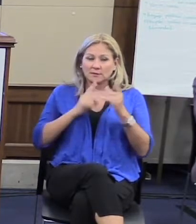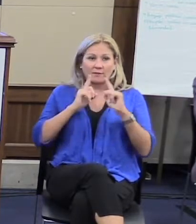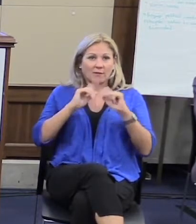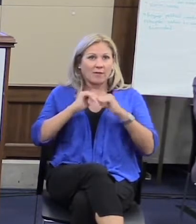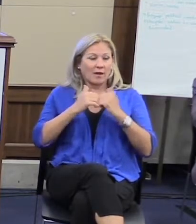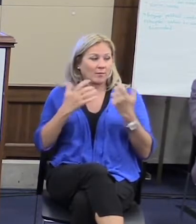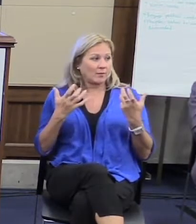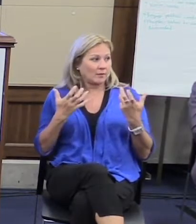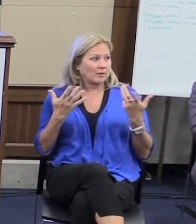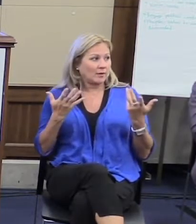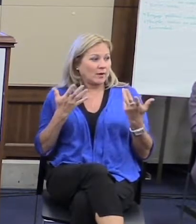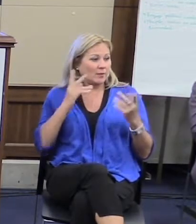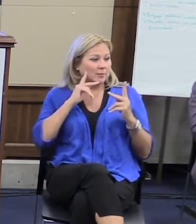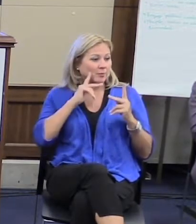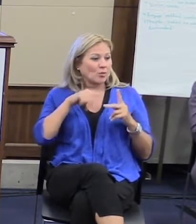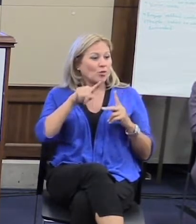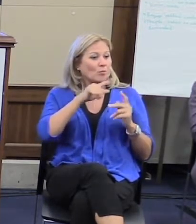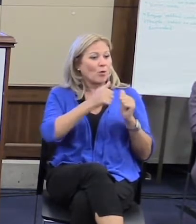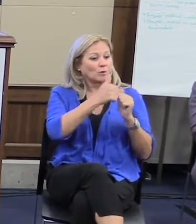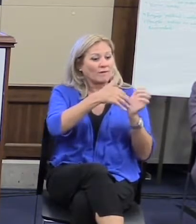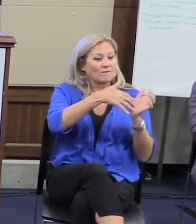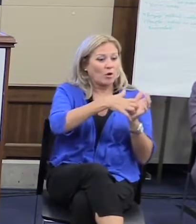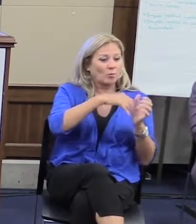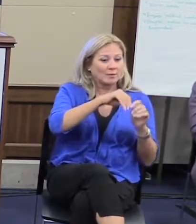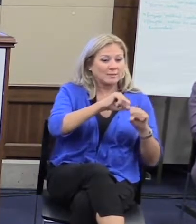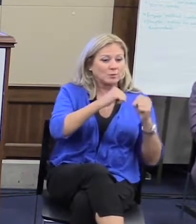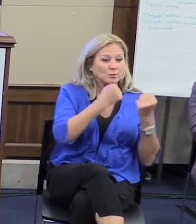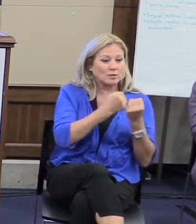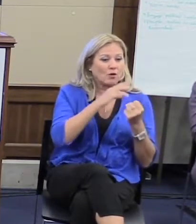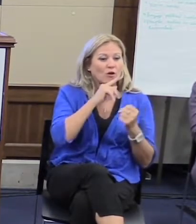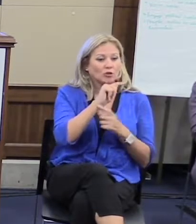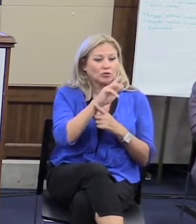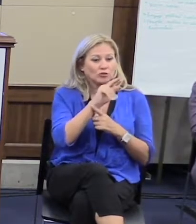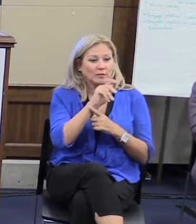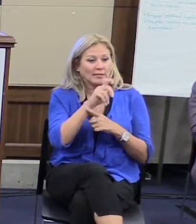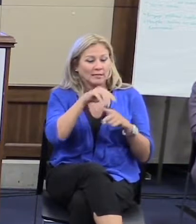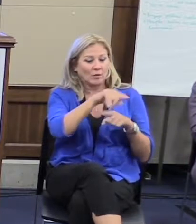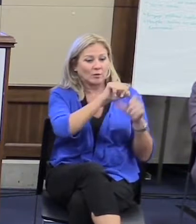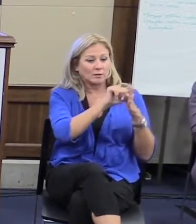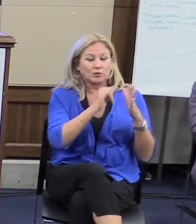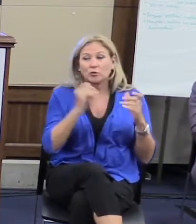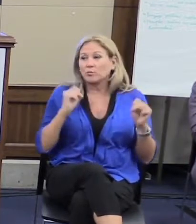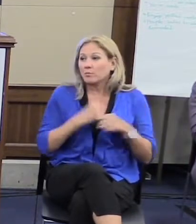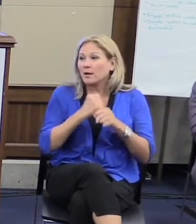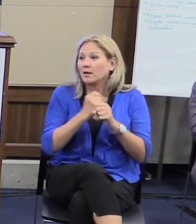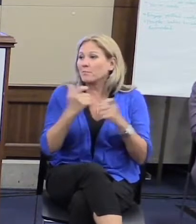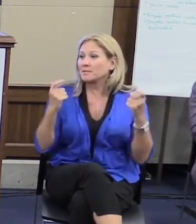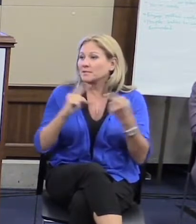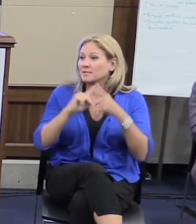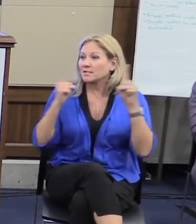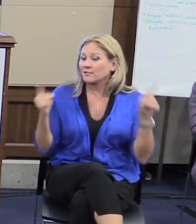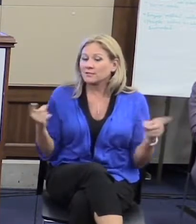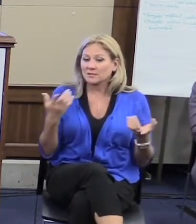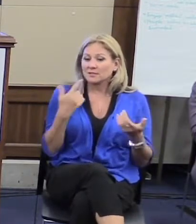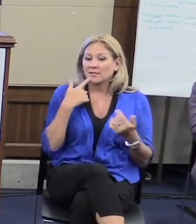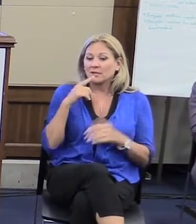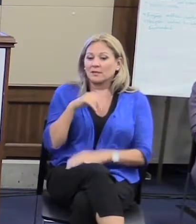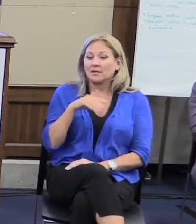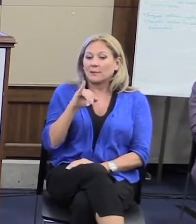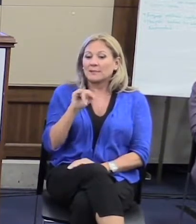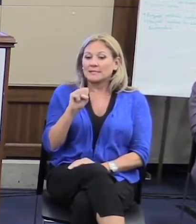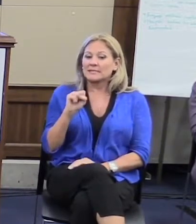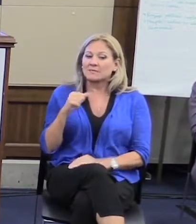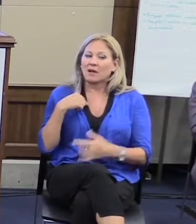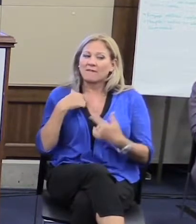vulnerable in society are being treated in those states, could make a major difference. And Mississippi is going to be, there's going to be a lot of infighting around